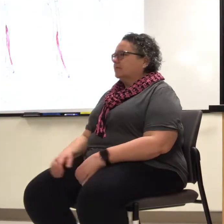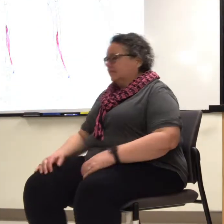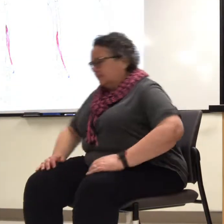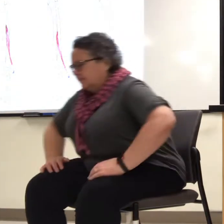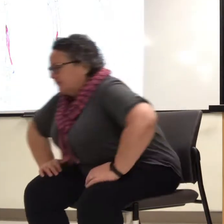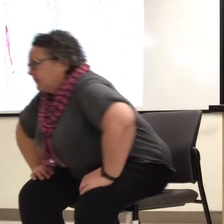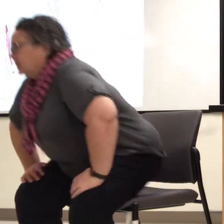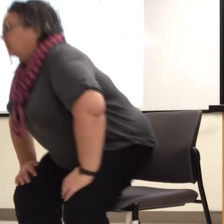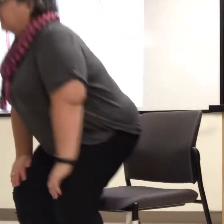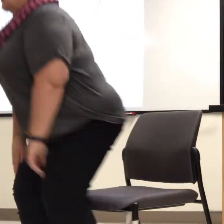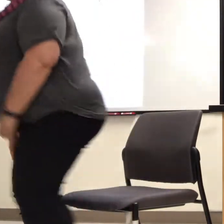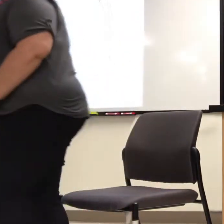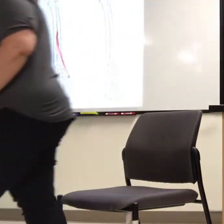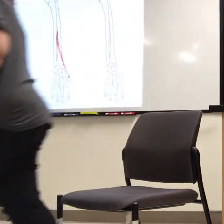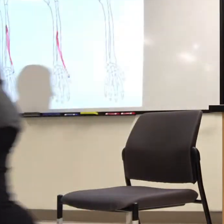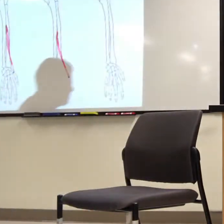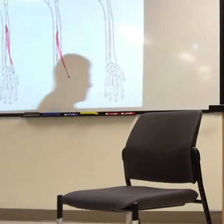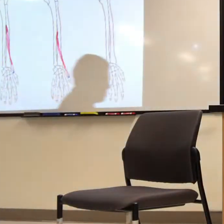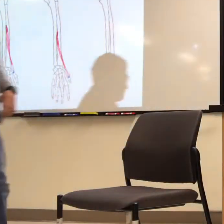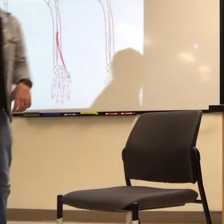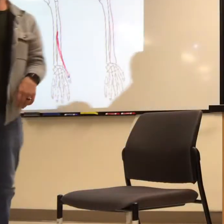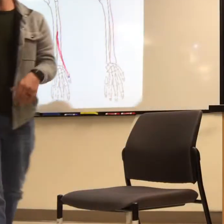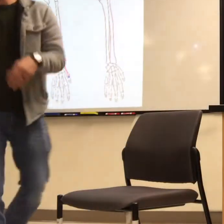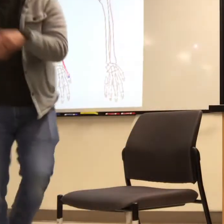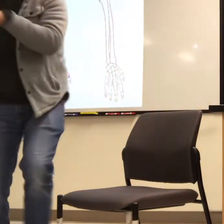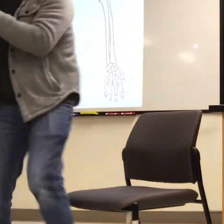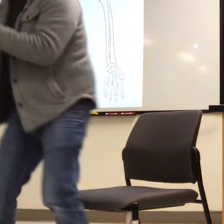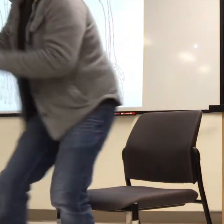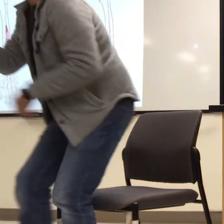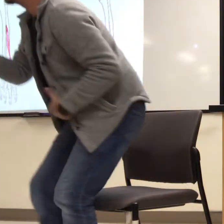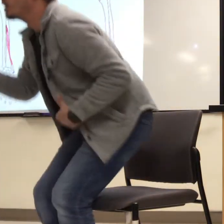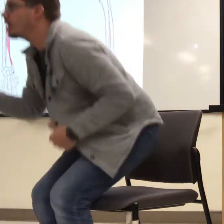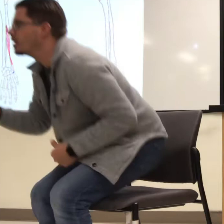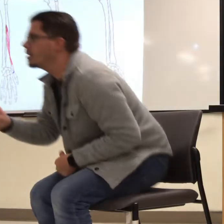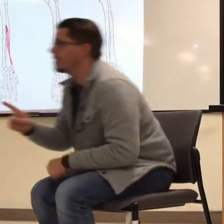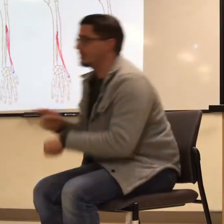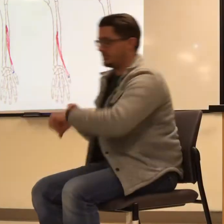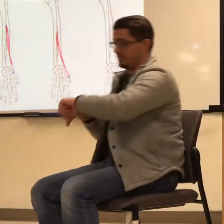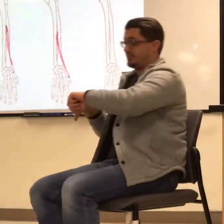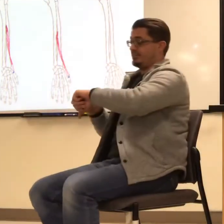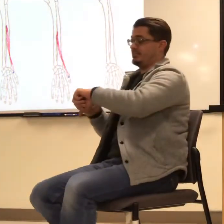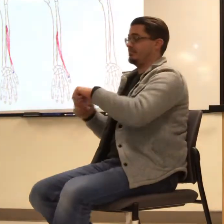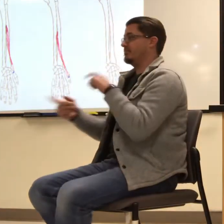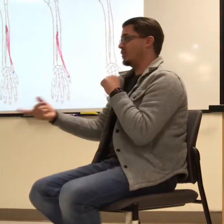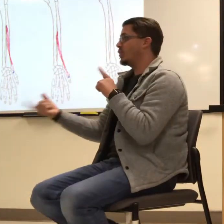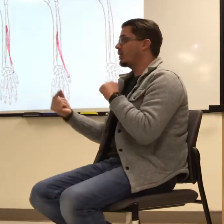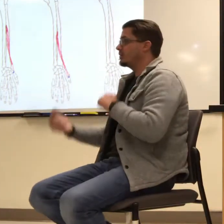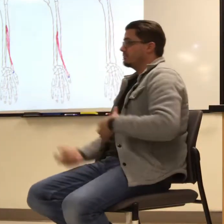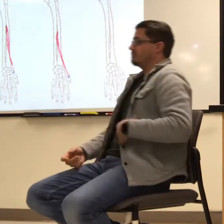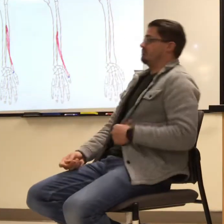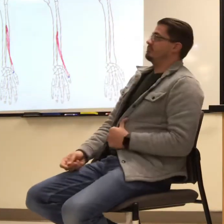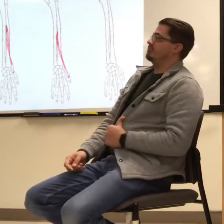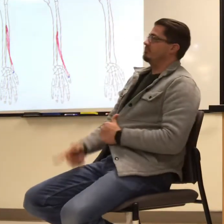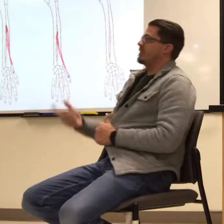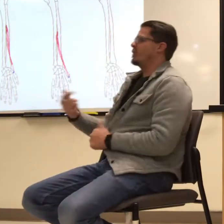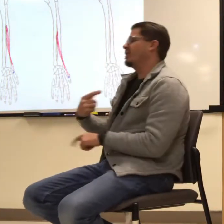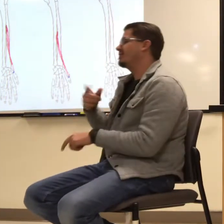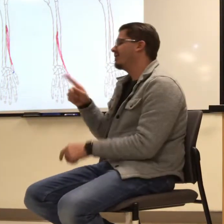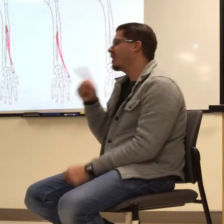And it inserts, well, if you can guess, not the proximal phalanx, but the distal phalanx of thumb.